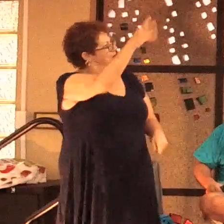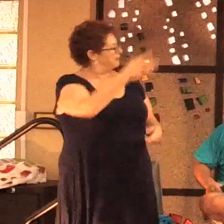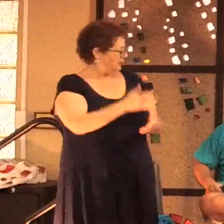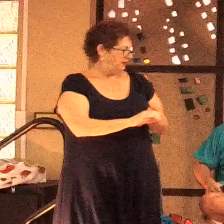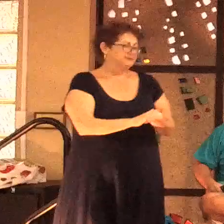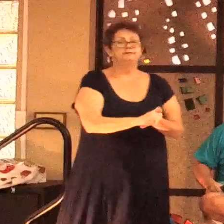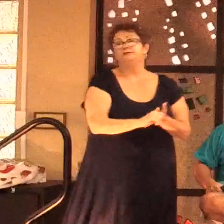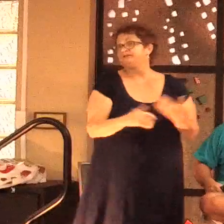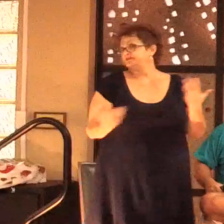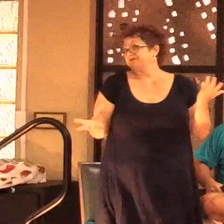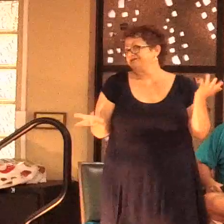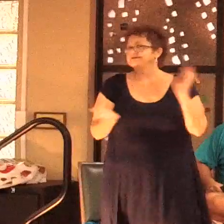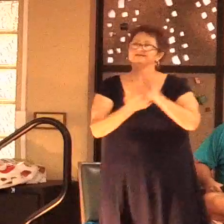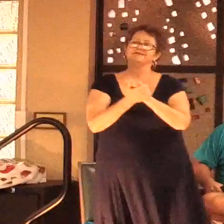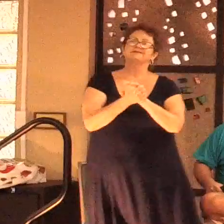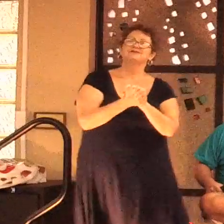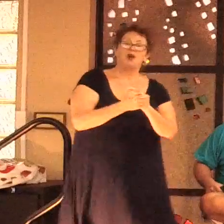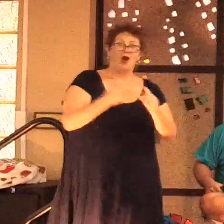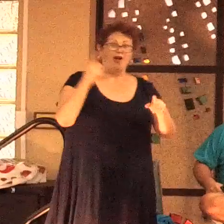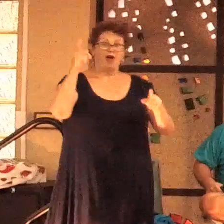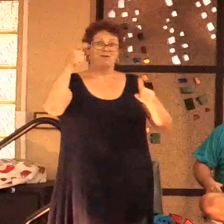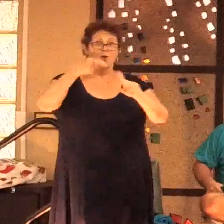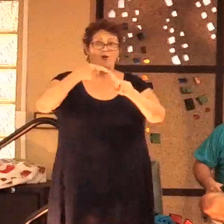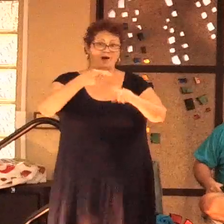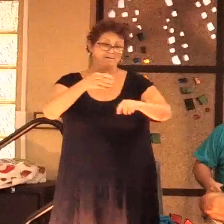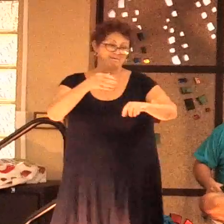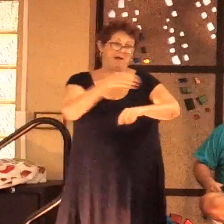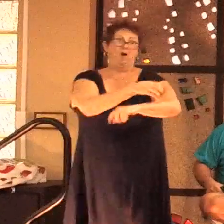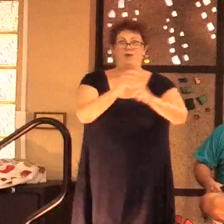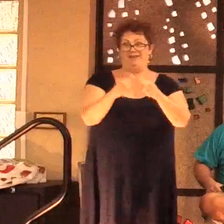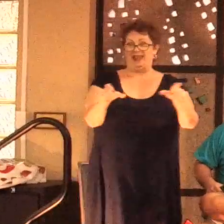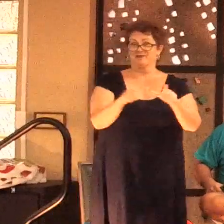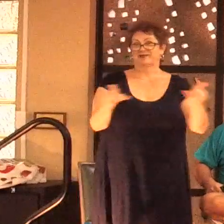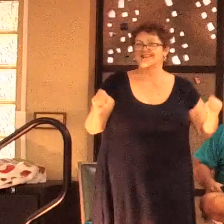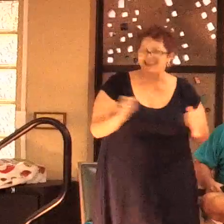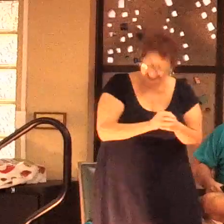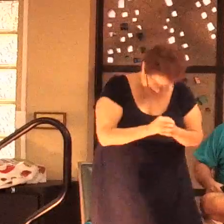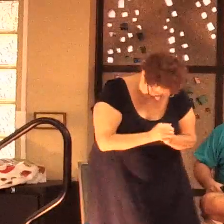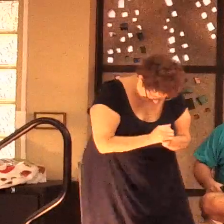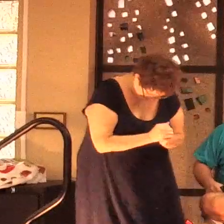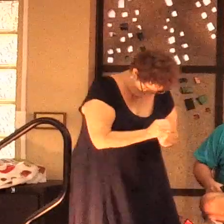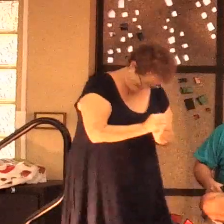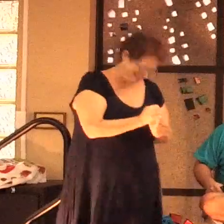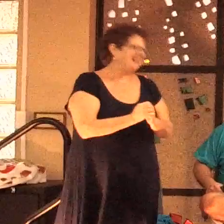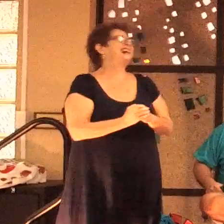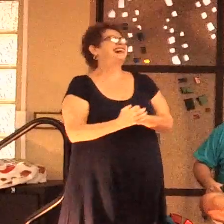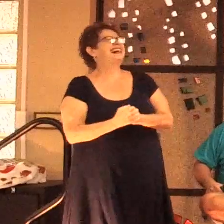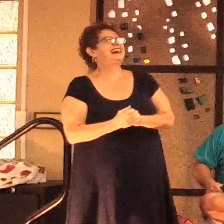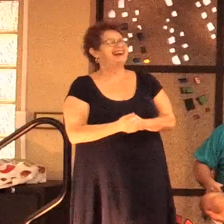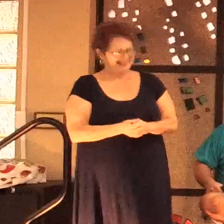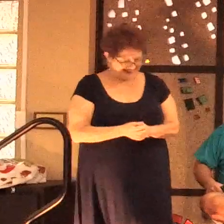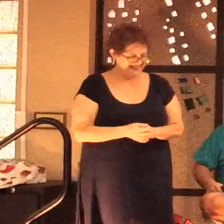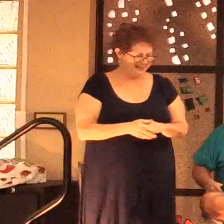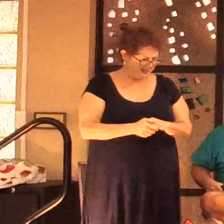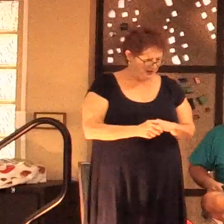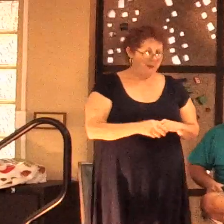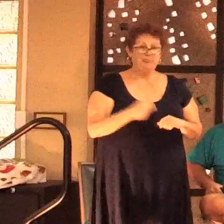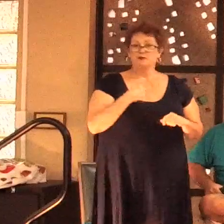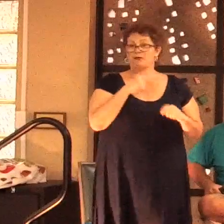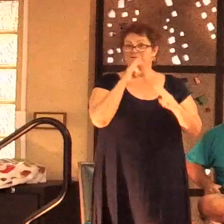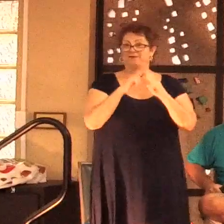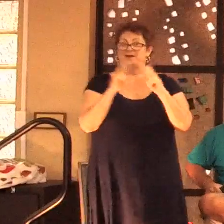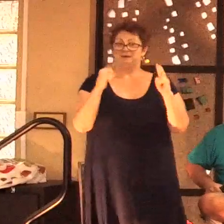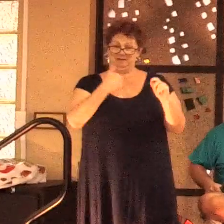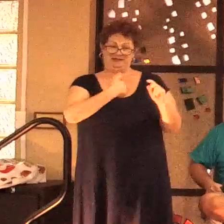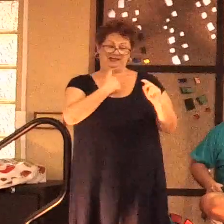get in trouble. Well, I've been just making it up. Anyway, so the power of that. The point is the power of language, right?